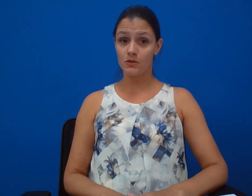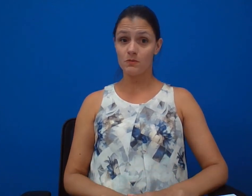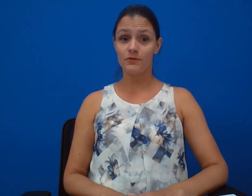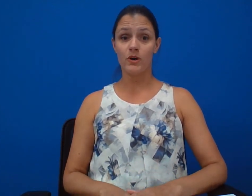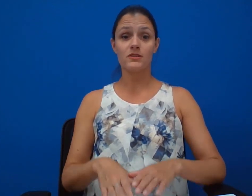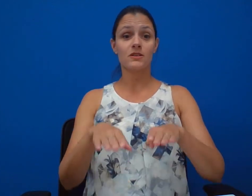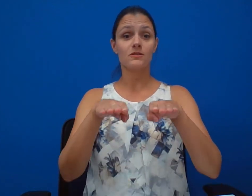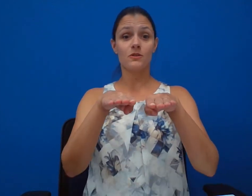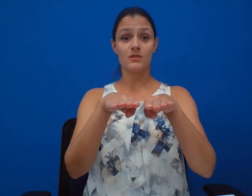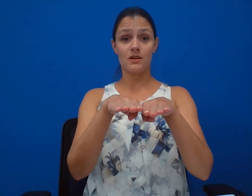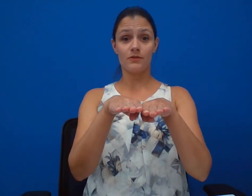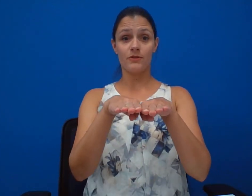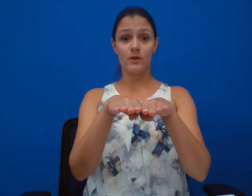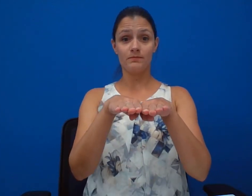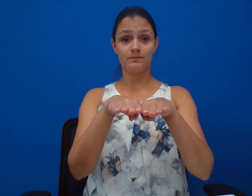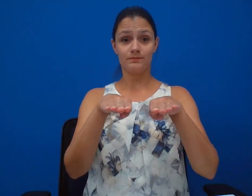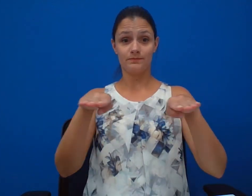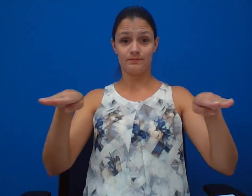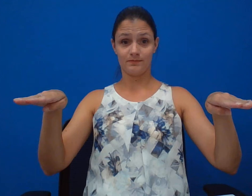multiple floors. So the sign for floor.